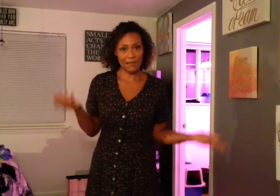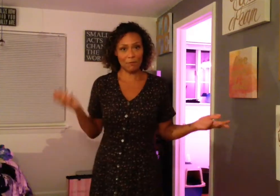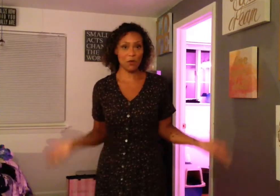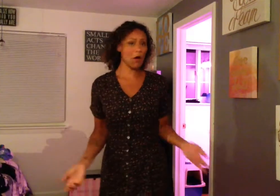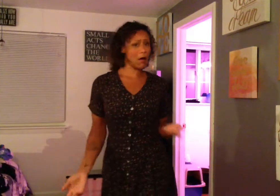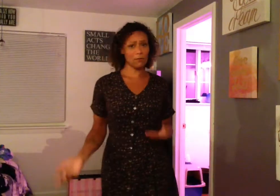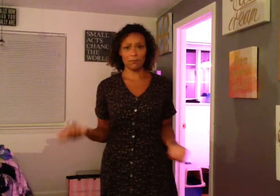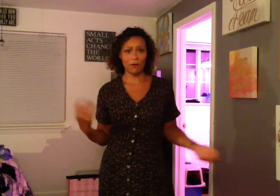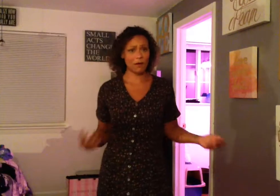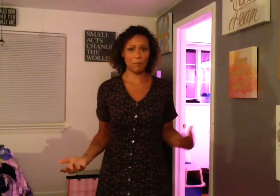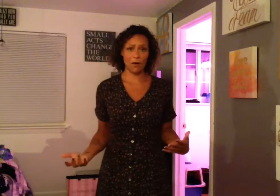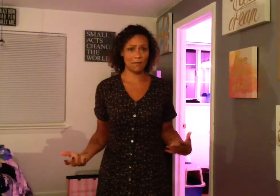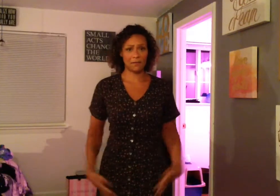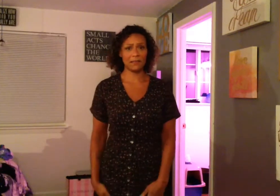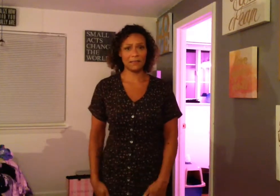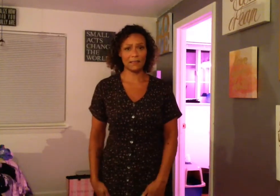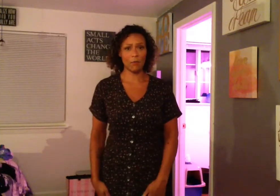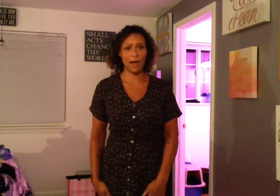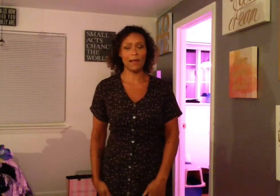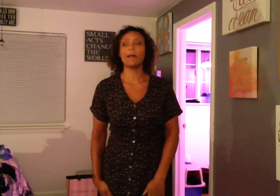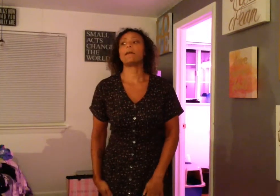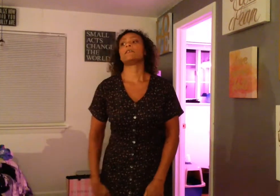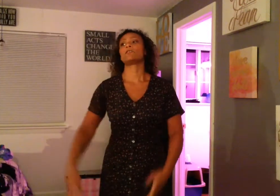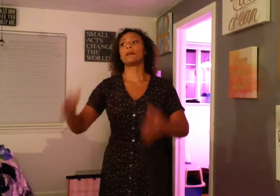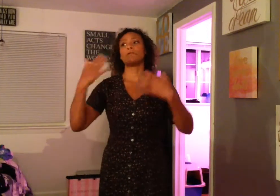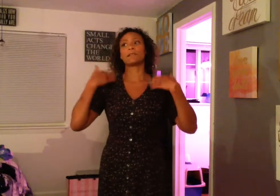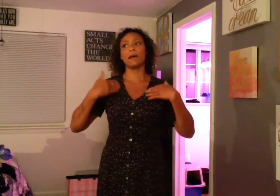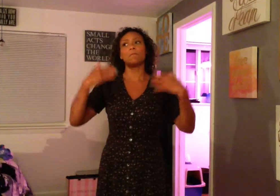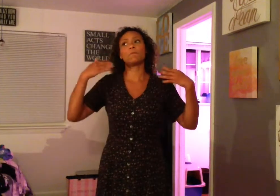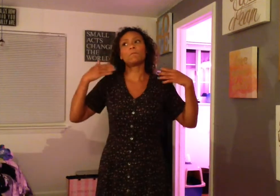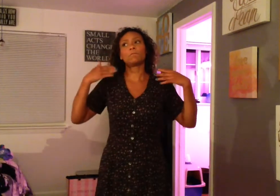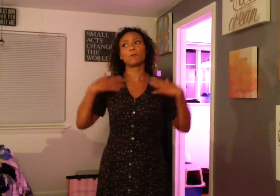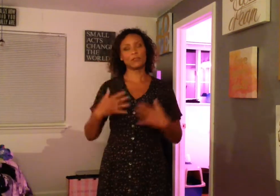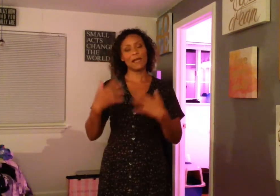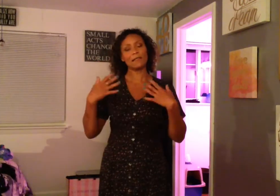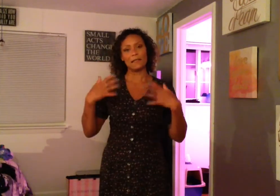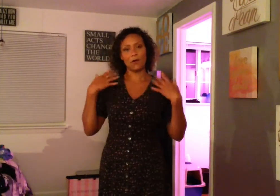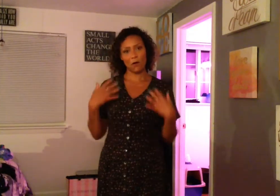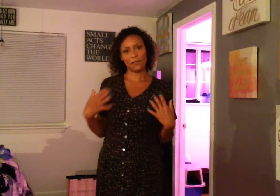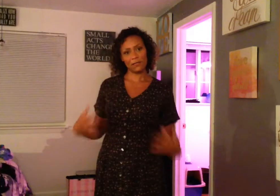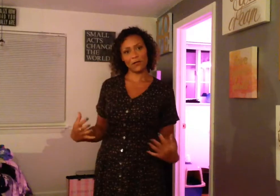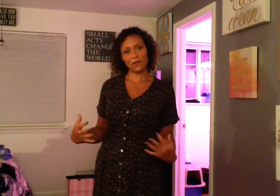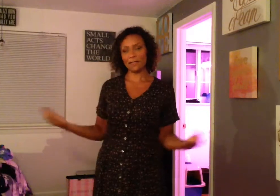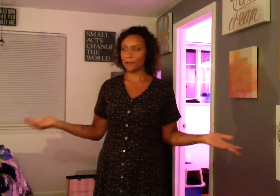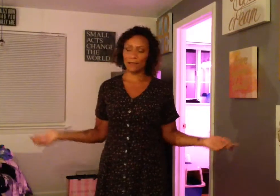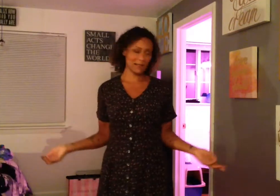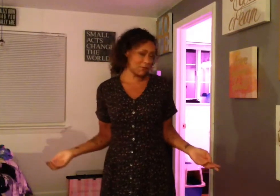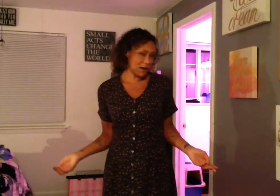that we all are a part of in some way, so that we stop projecting our insecurities and things that we're not